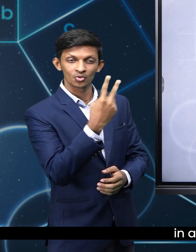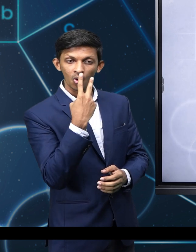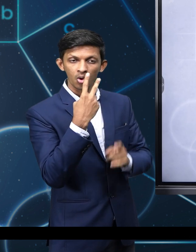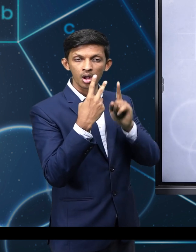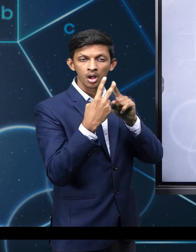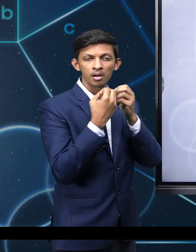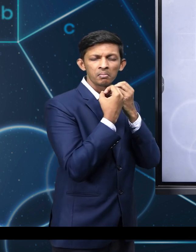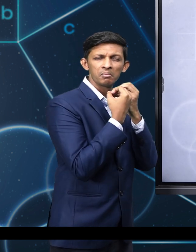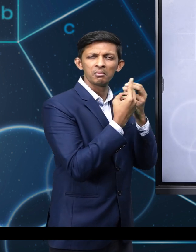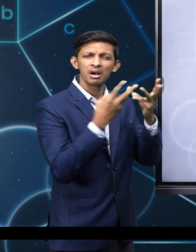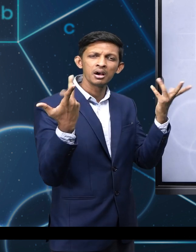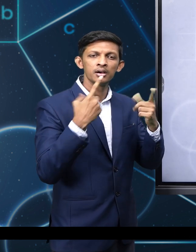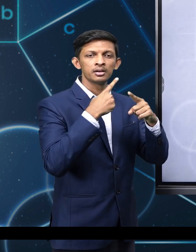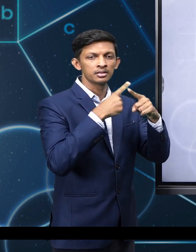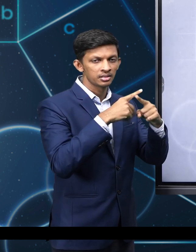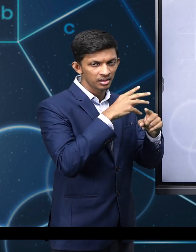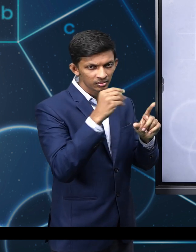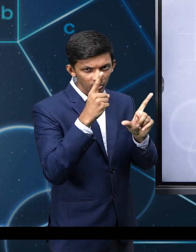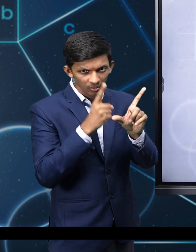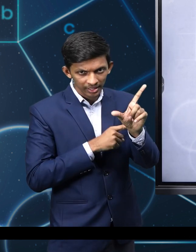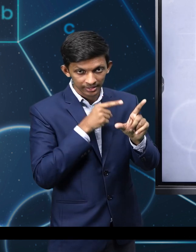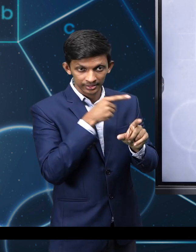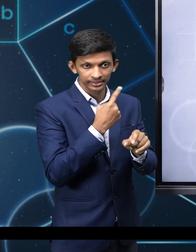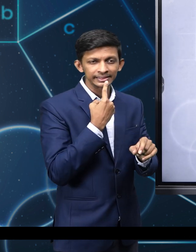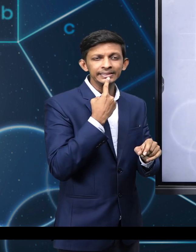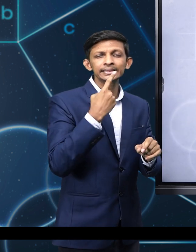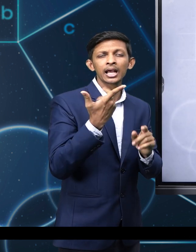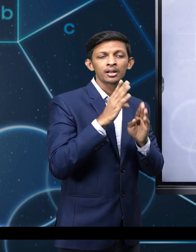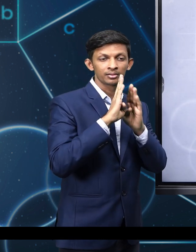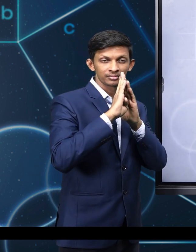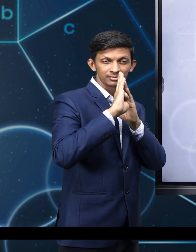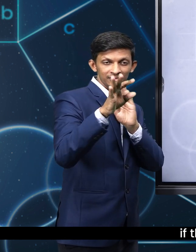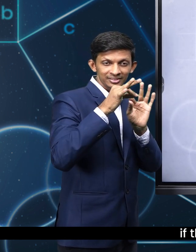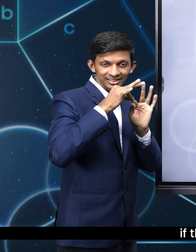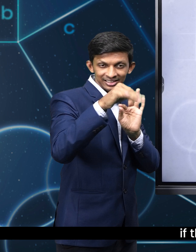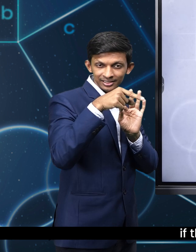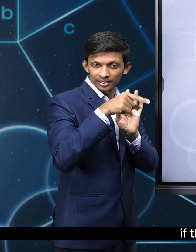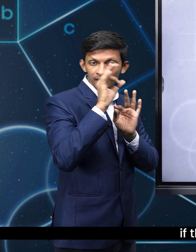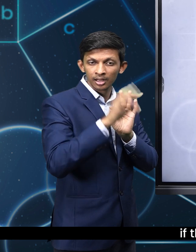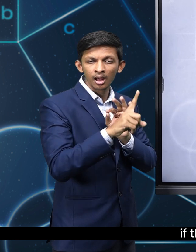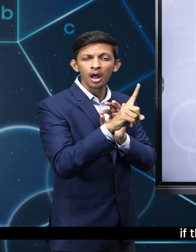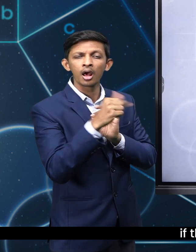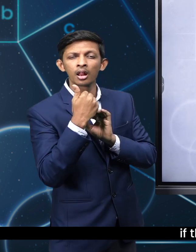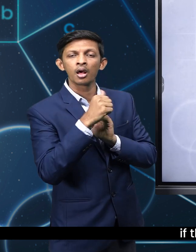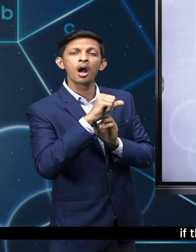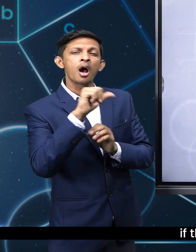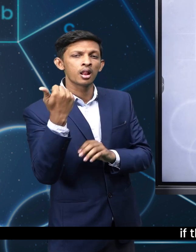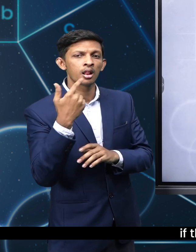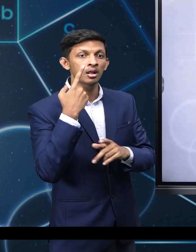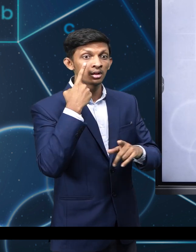Two quantities x and y are said to be in direct proportion with each other if they increase or decrease together in such a